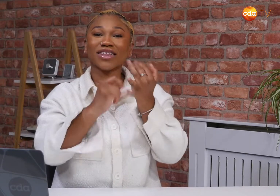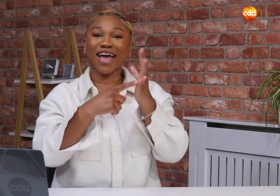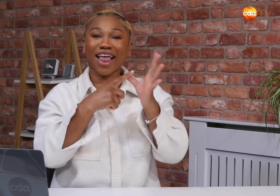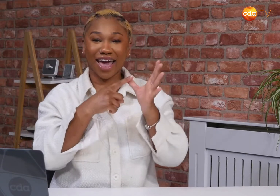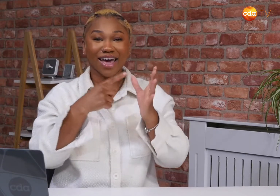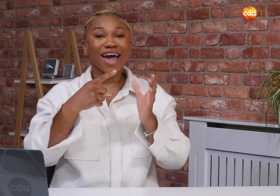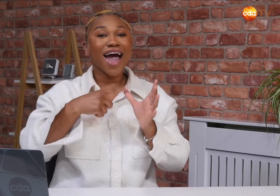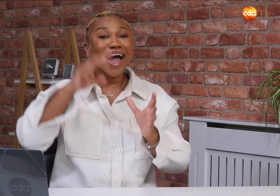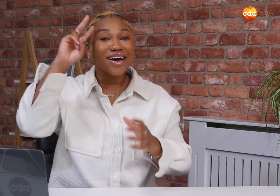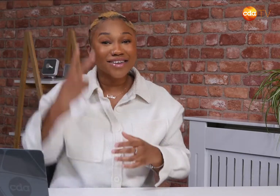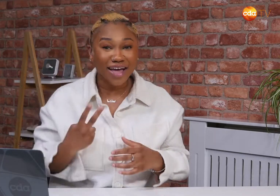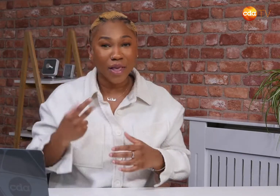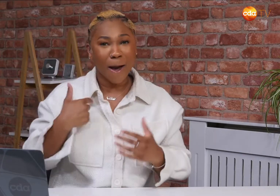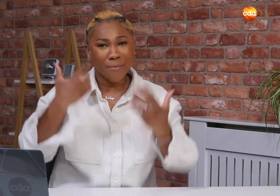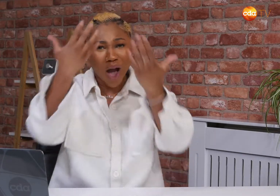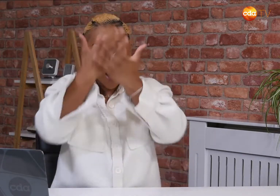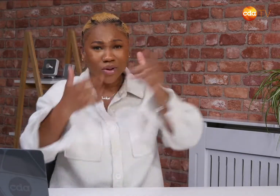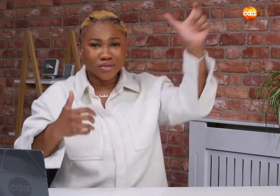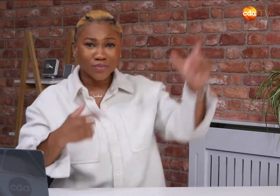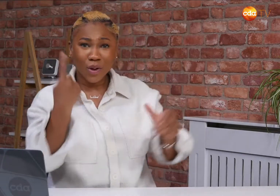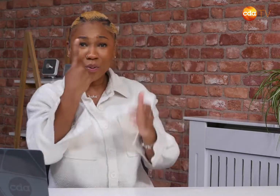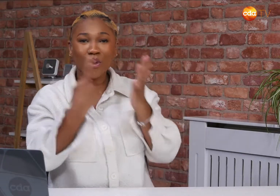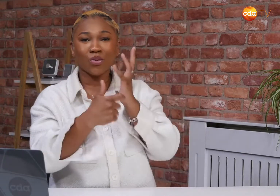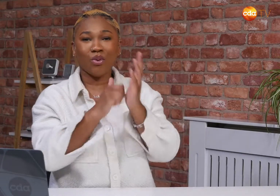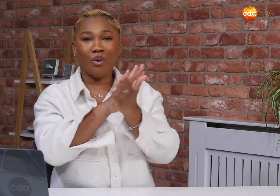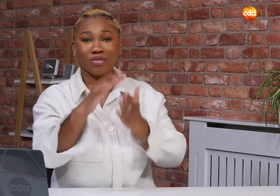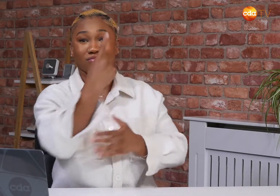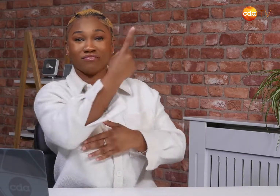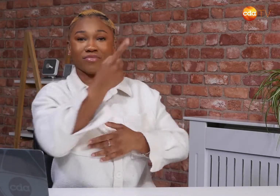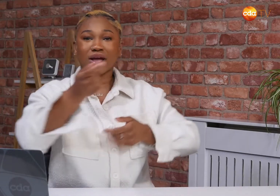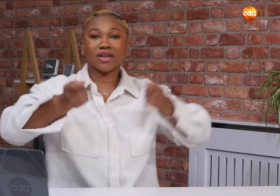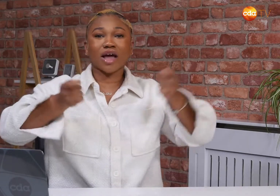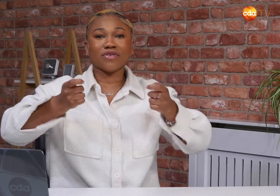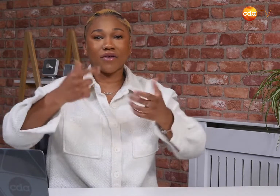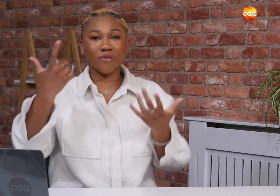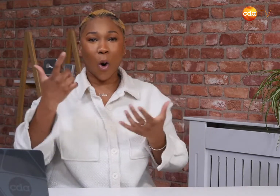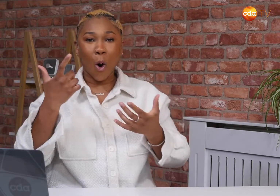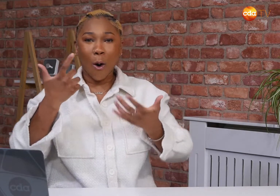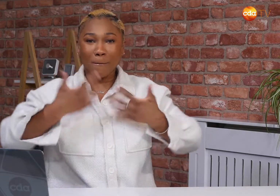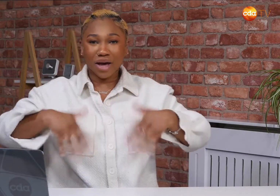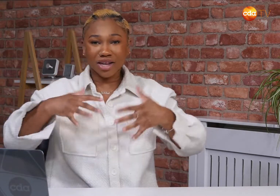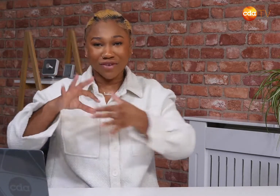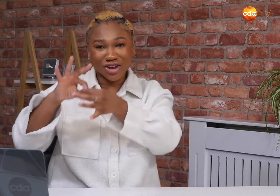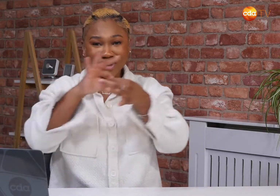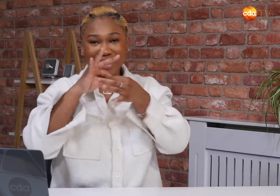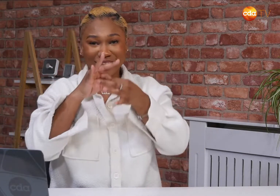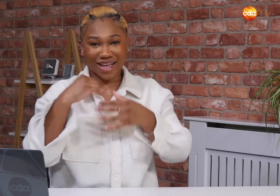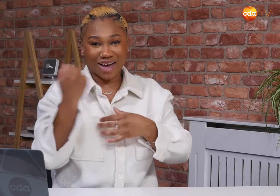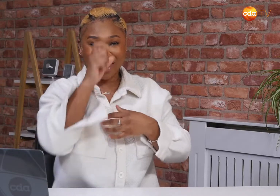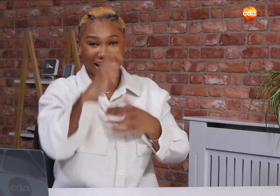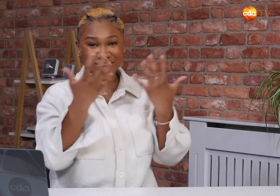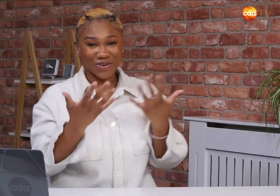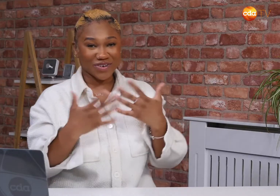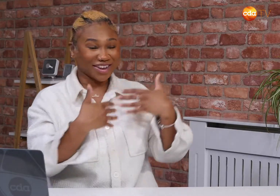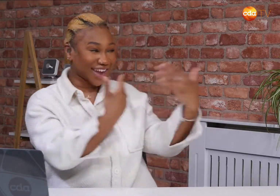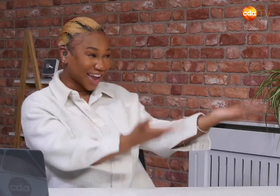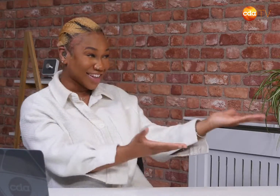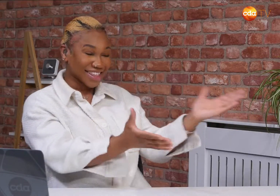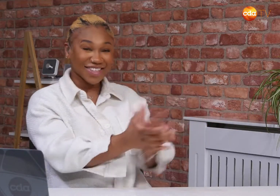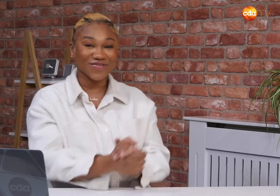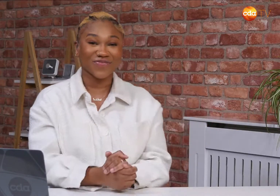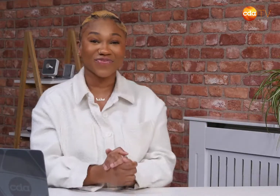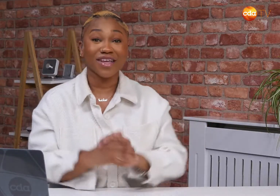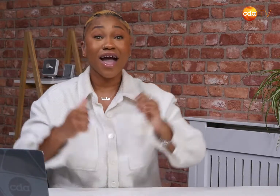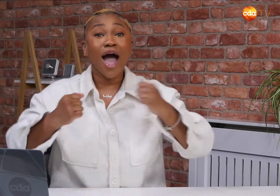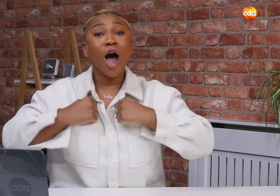Asnath Losola. I'm Asnath, and I'm honoured to welcome our guest today, the Director of the Miscarriage